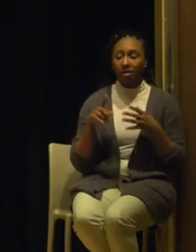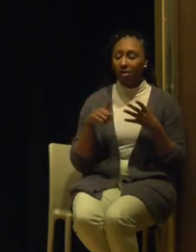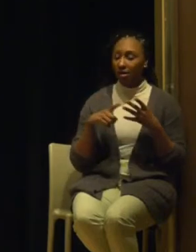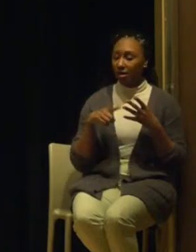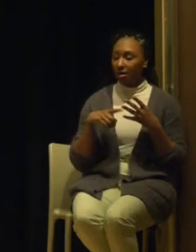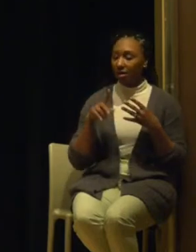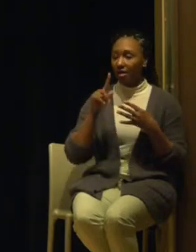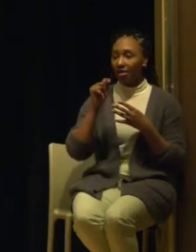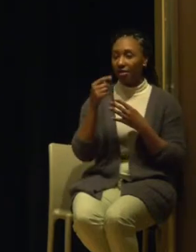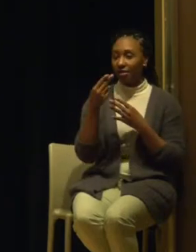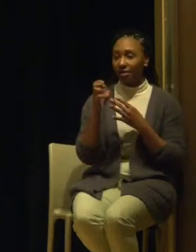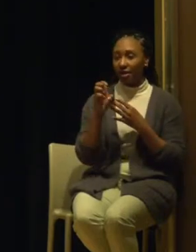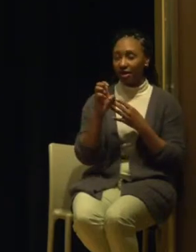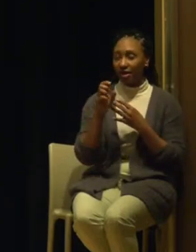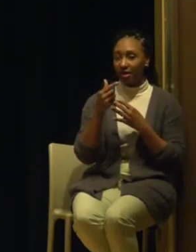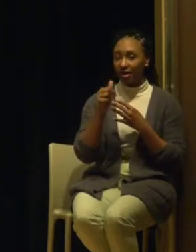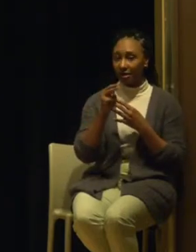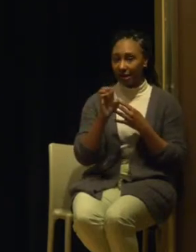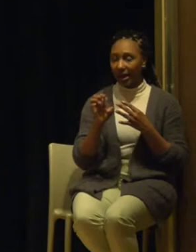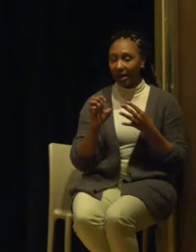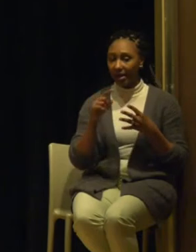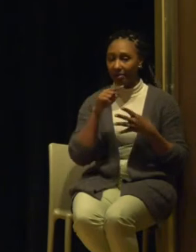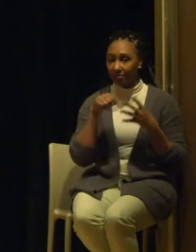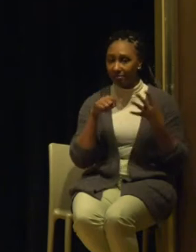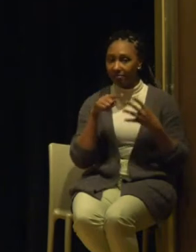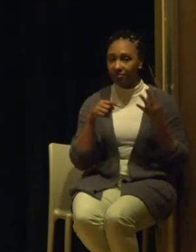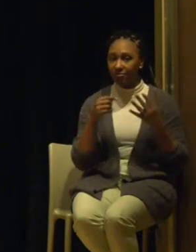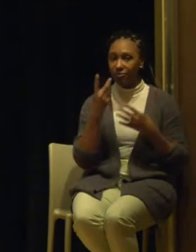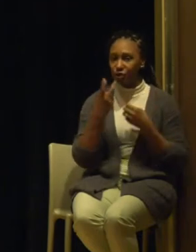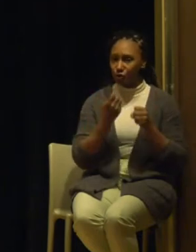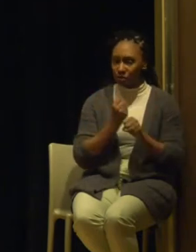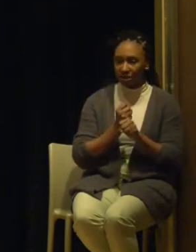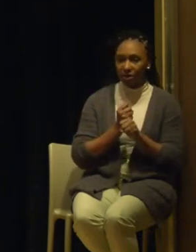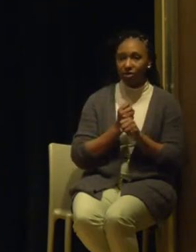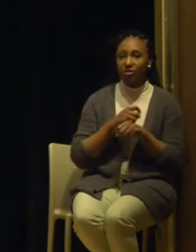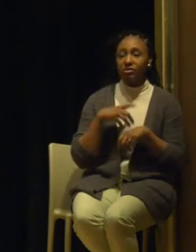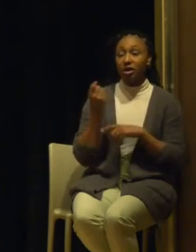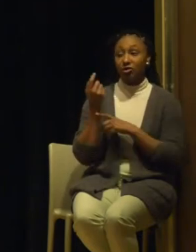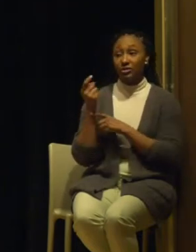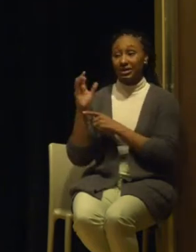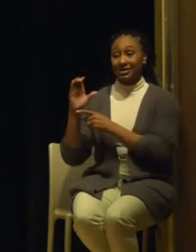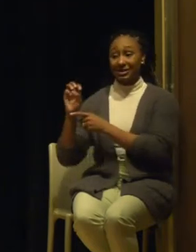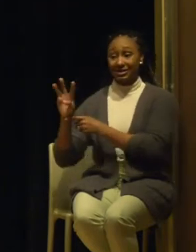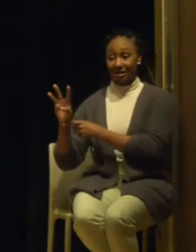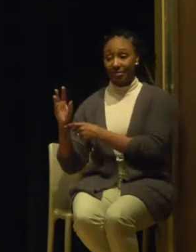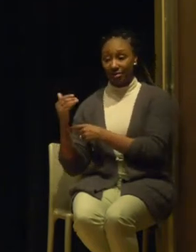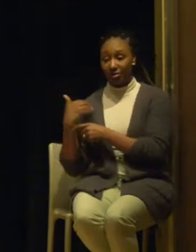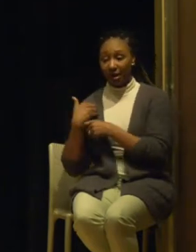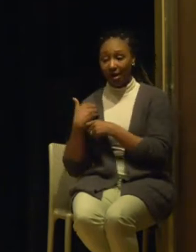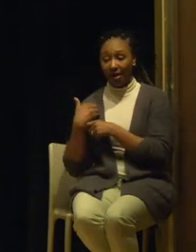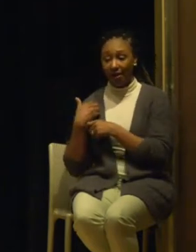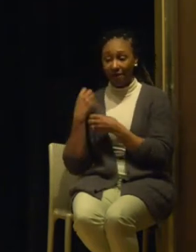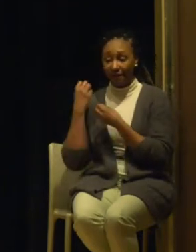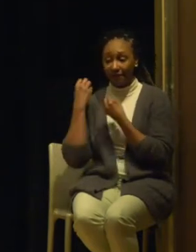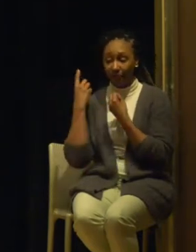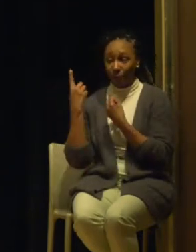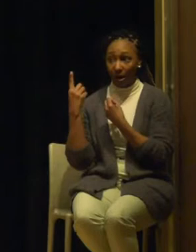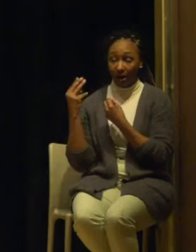The Game mm-hmm. after it had been off the air for 2 years. Mm-hmm. CW had it. They got about 1.5 million